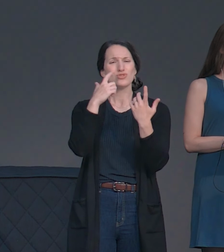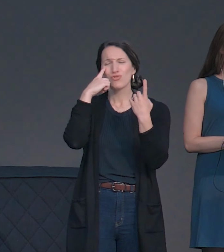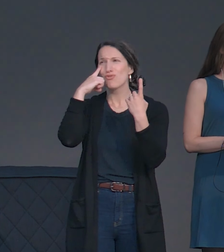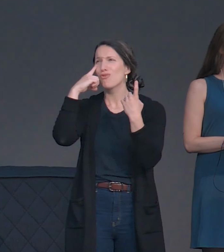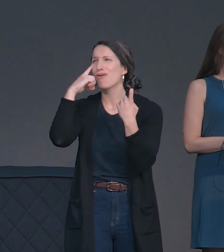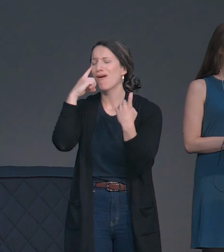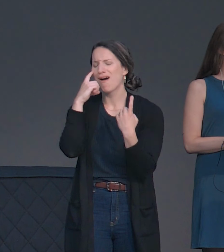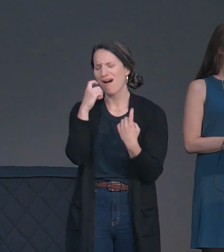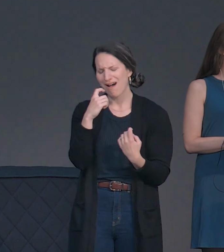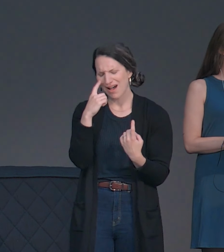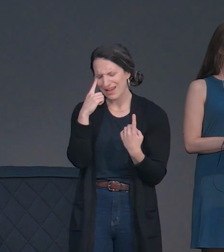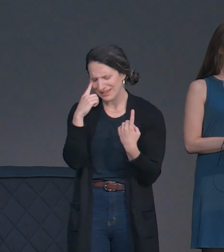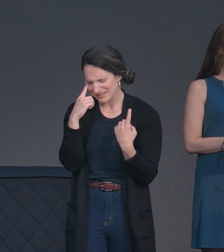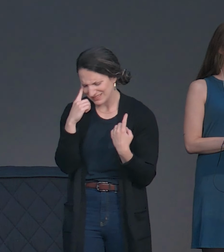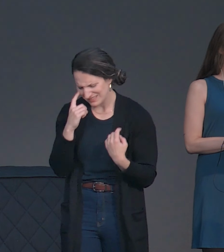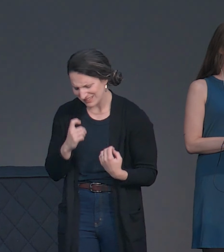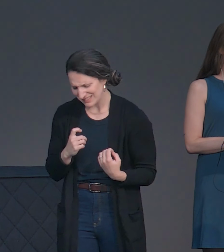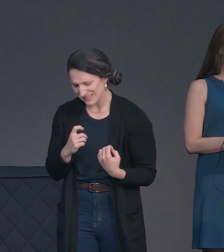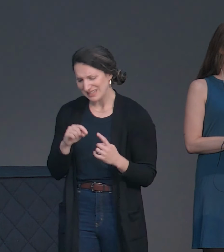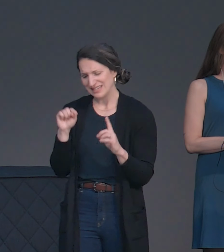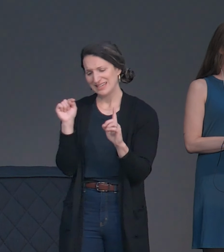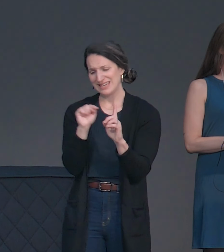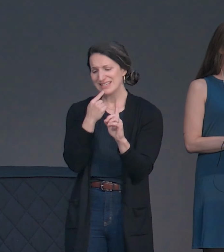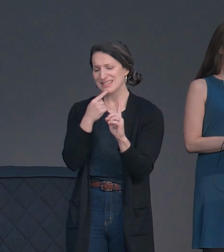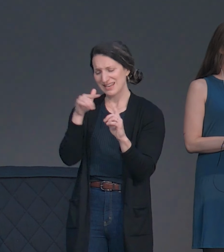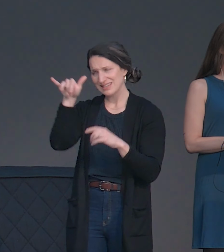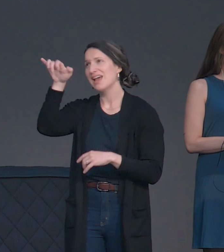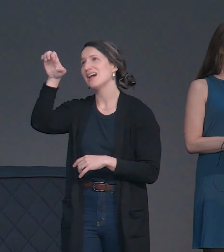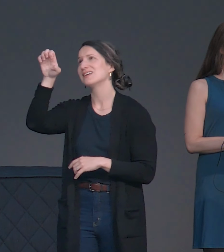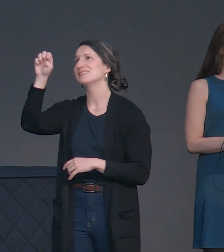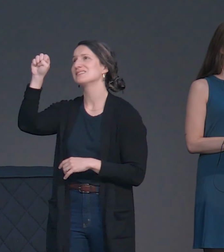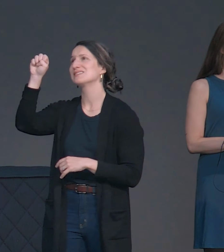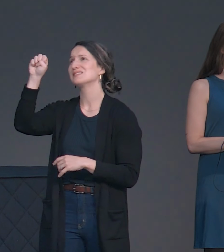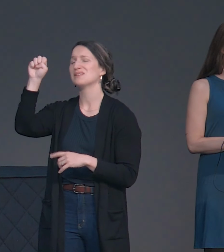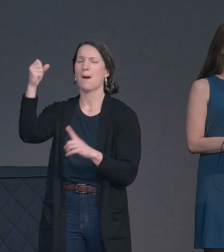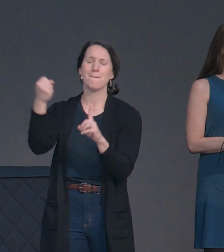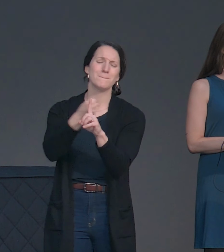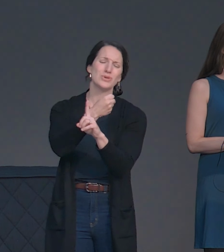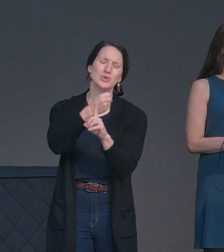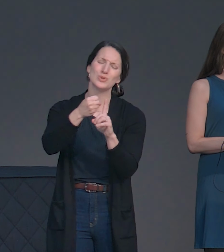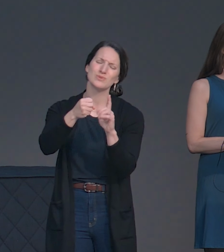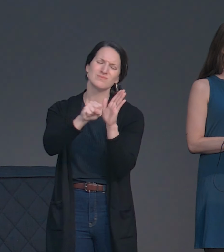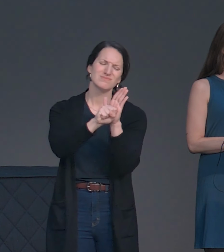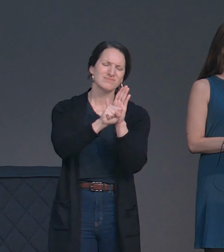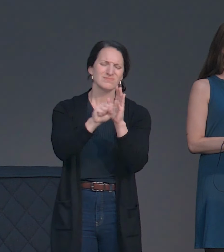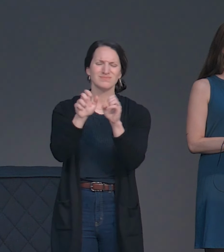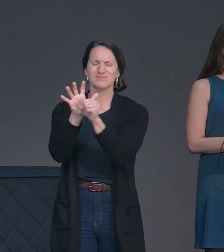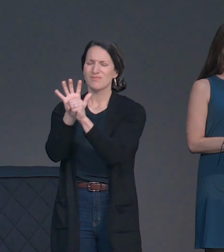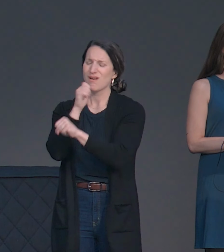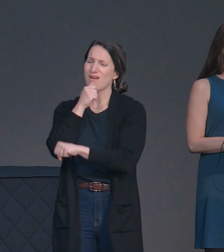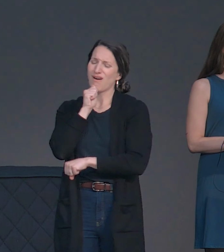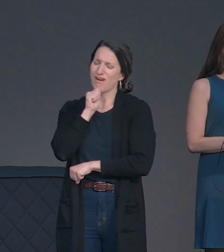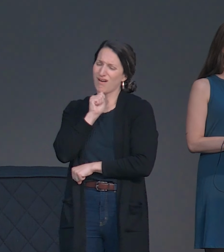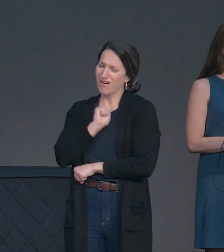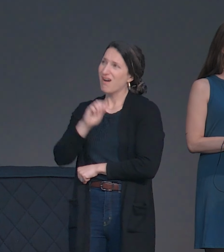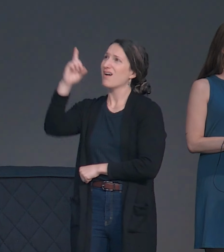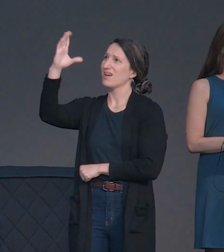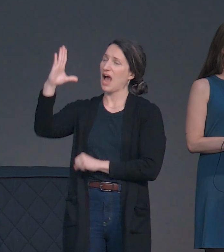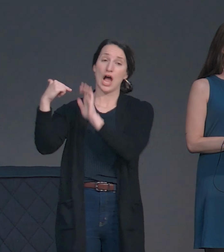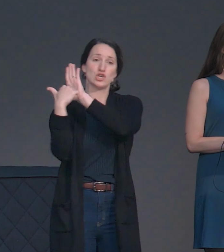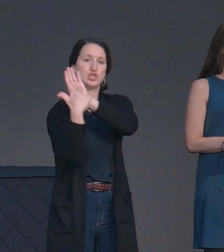to anguish and abuse and agony. As God revealed to him the horrors he would endure,